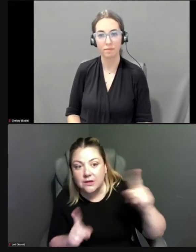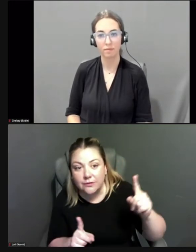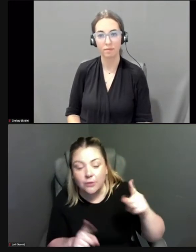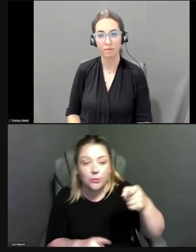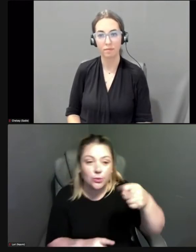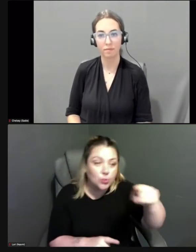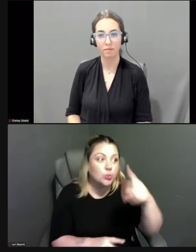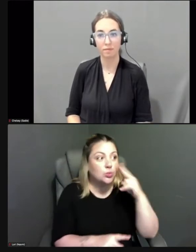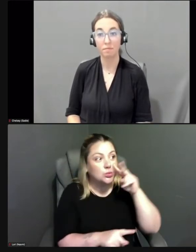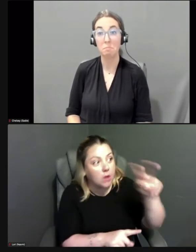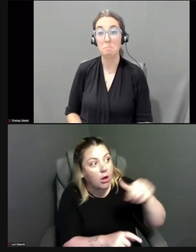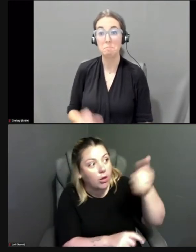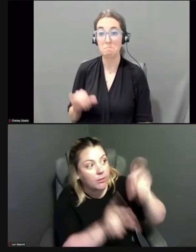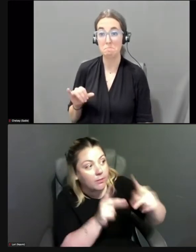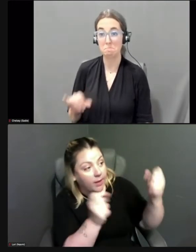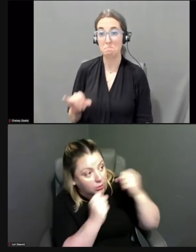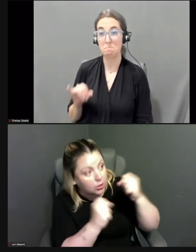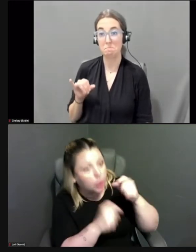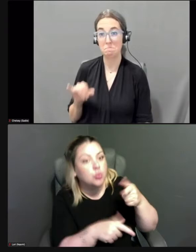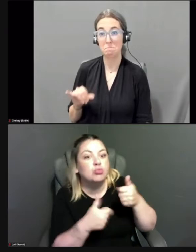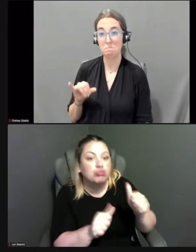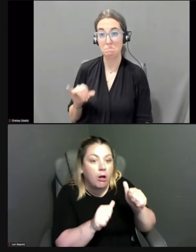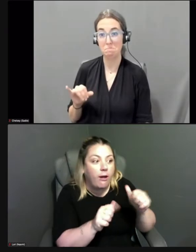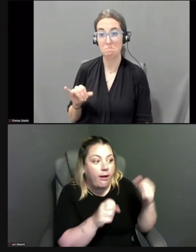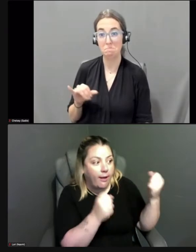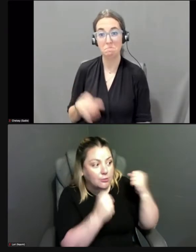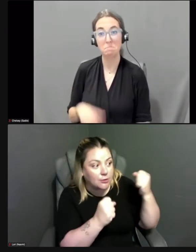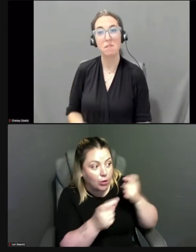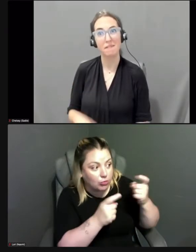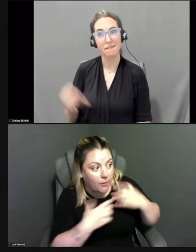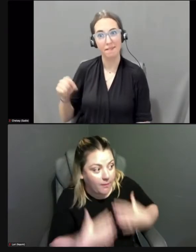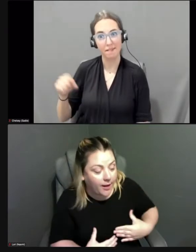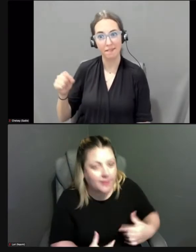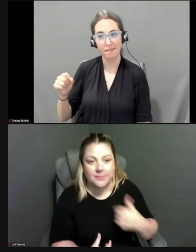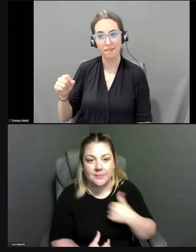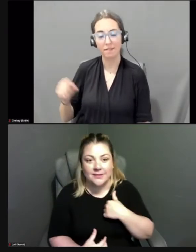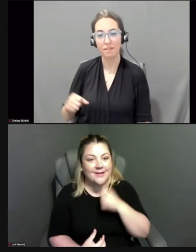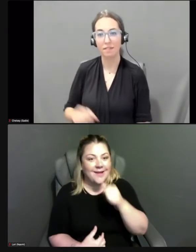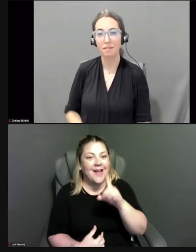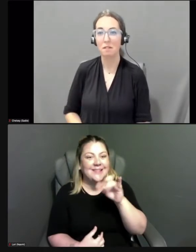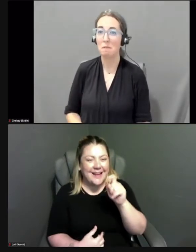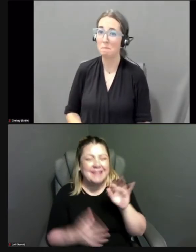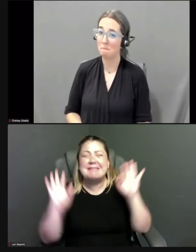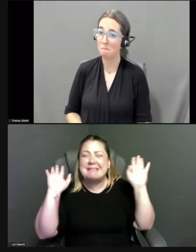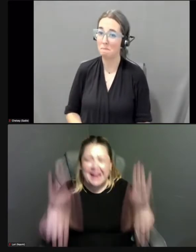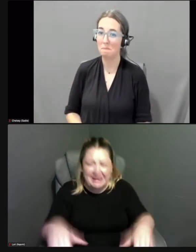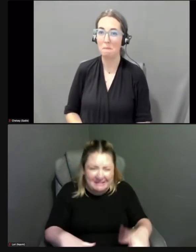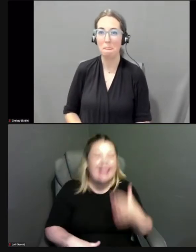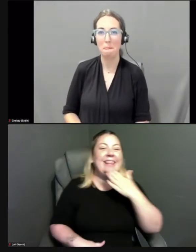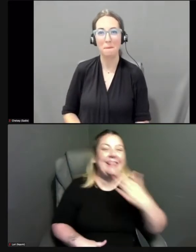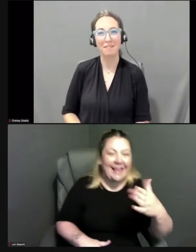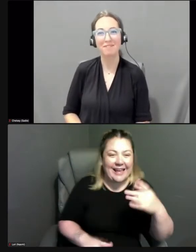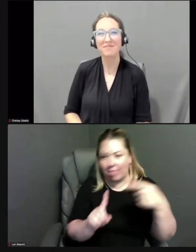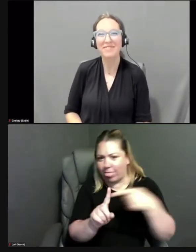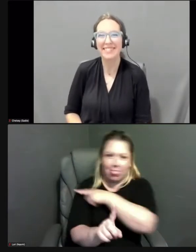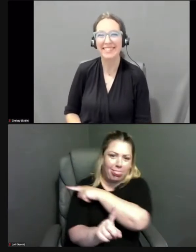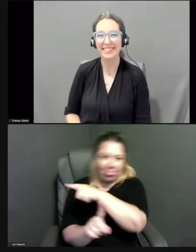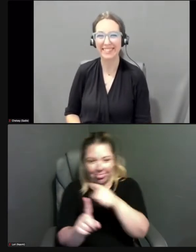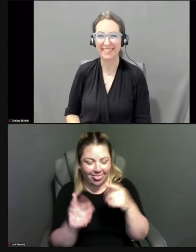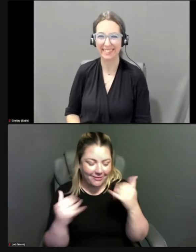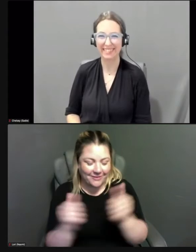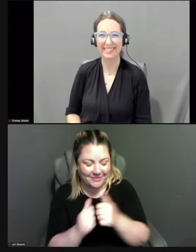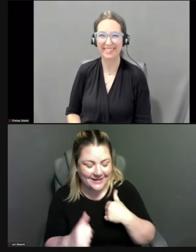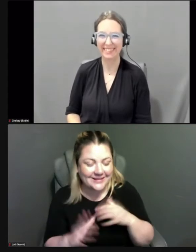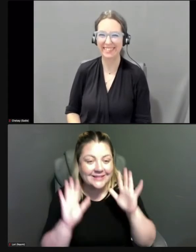us in terms of what we use to control. Yes. So anyway, thanks for going on that tangent with me.